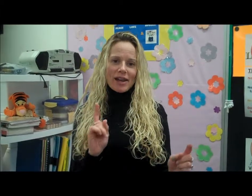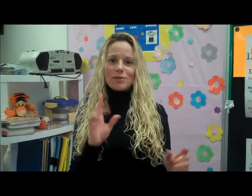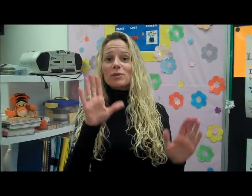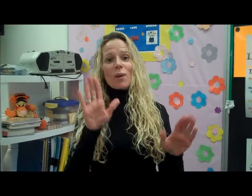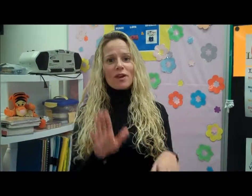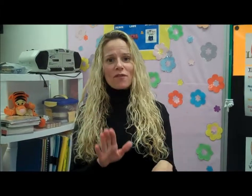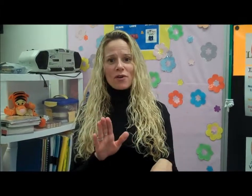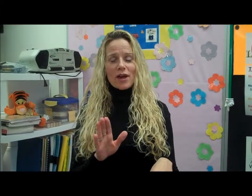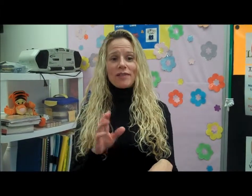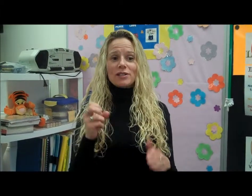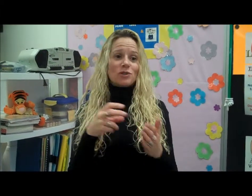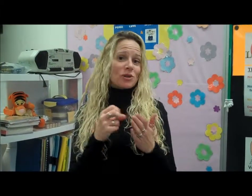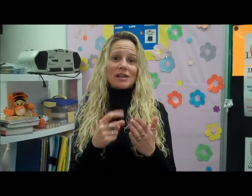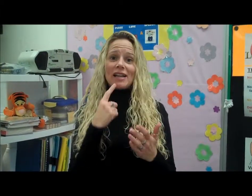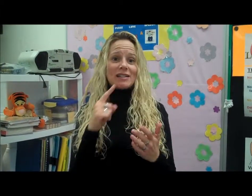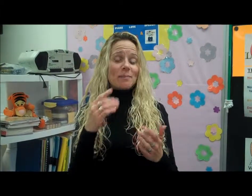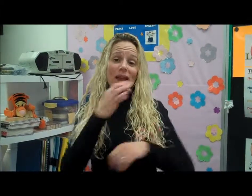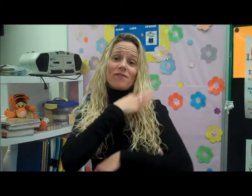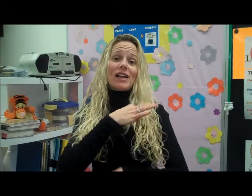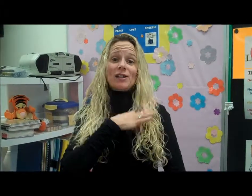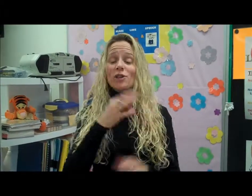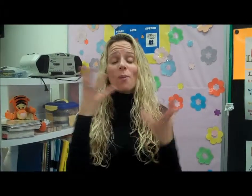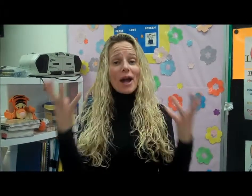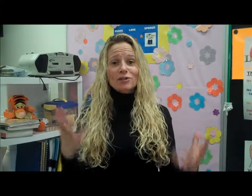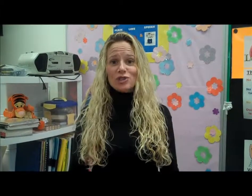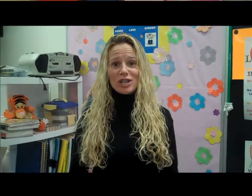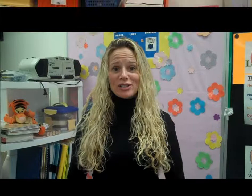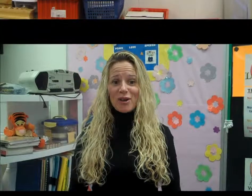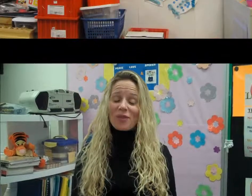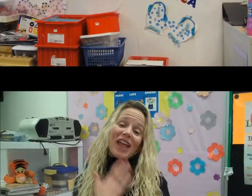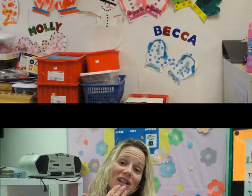And it was wonderful. And this student is benefiting so much. So thank you.